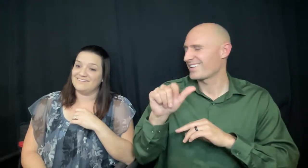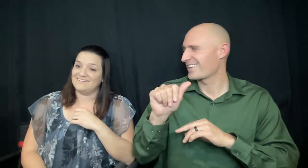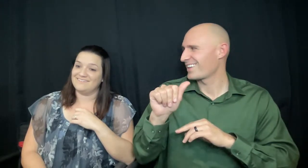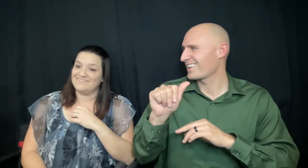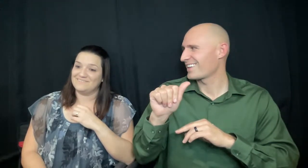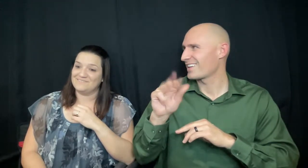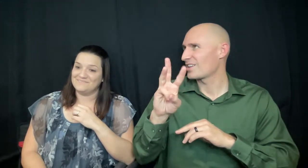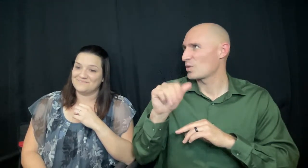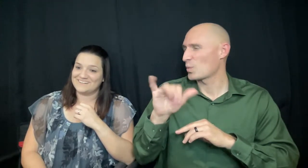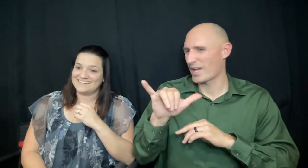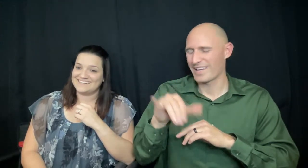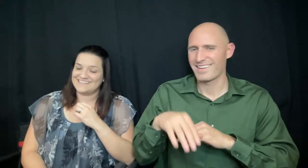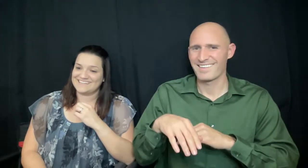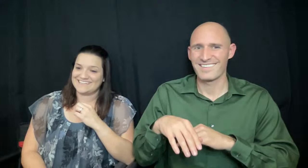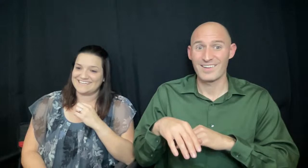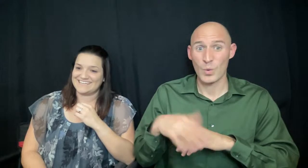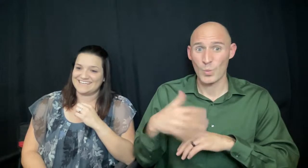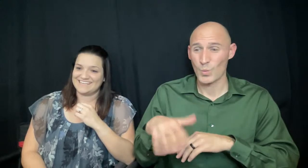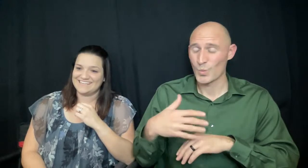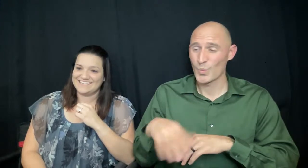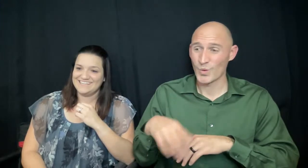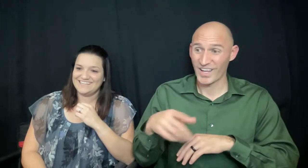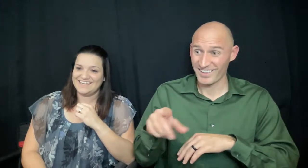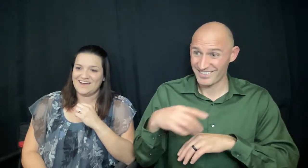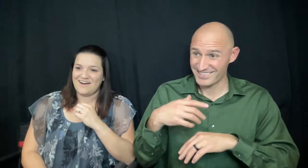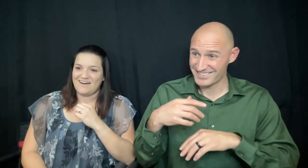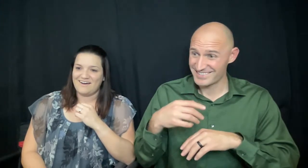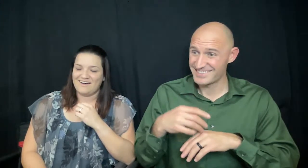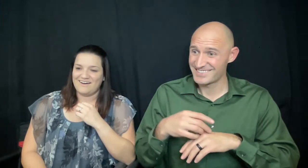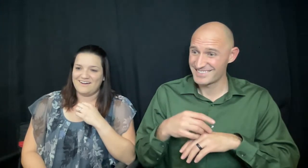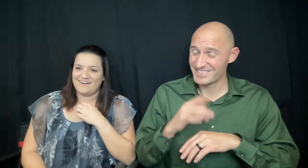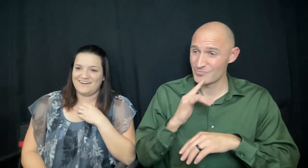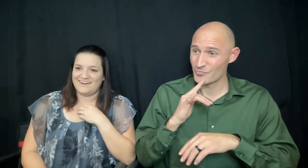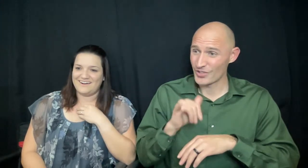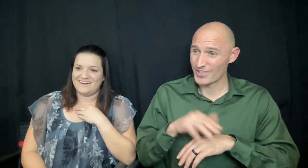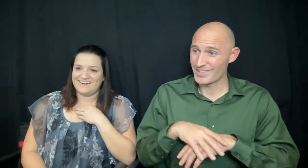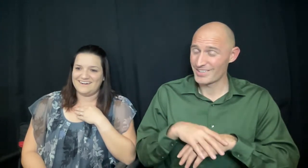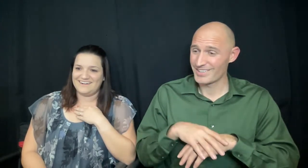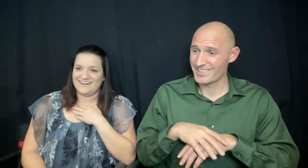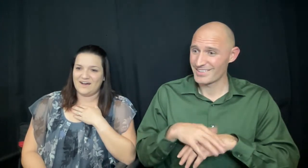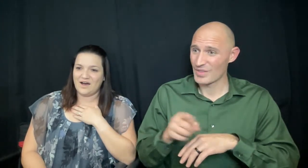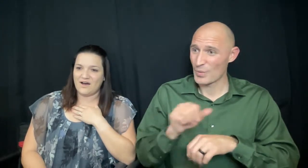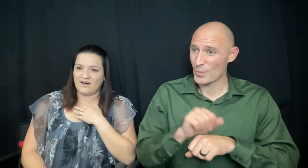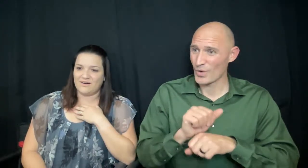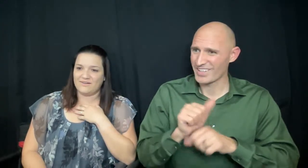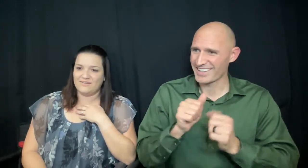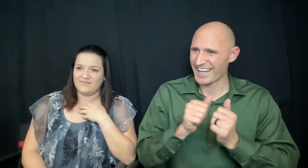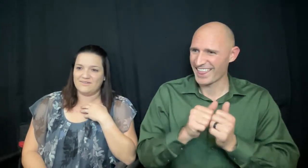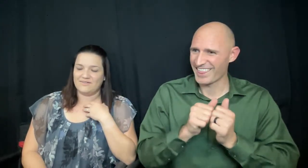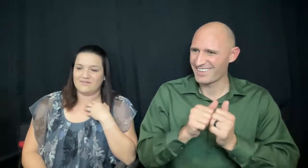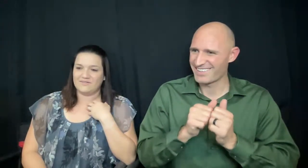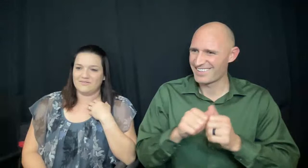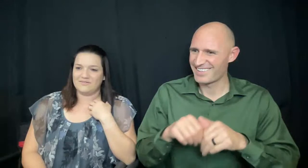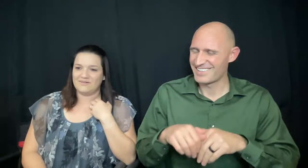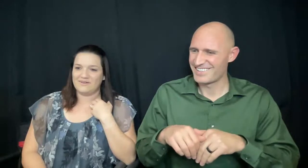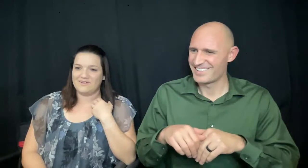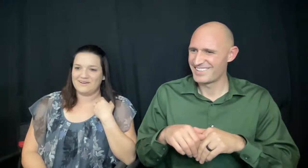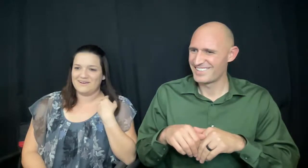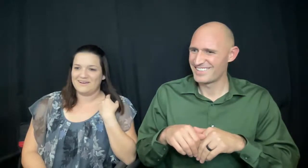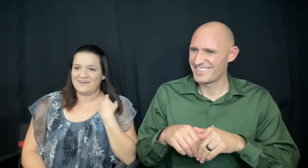Oh. Yeah. Really? Yeah. He said that they work together. Oh. Yeah. He was an